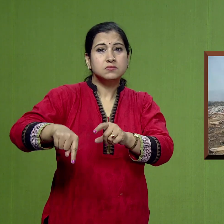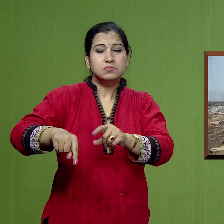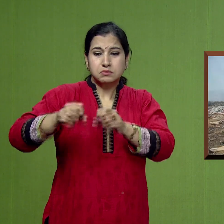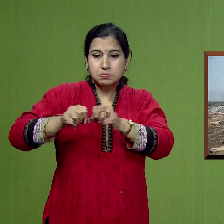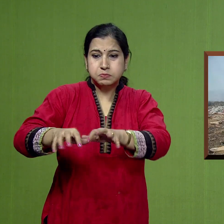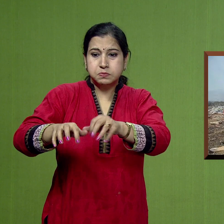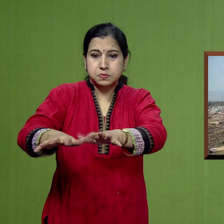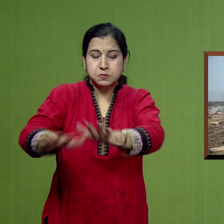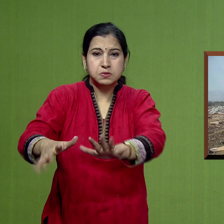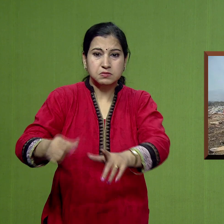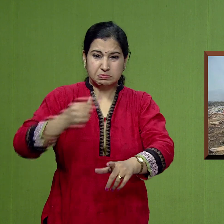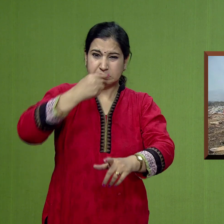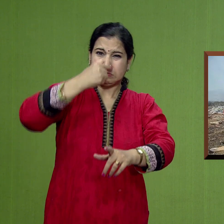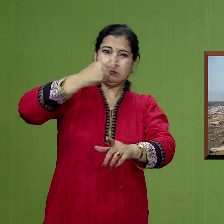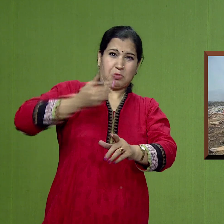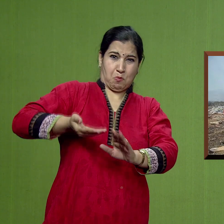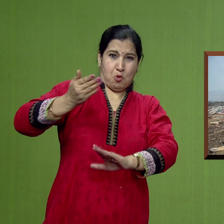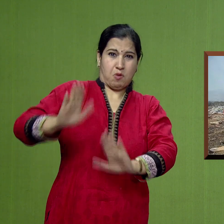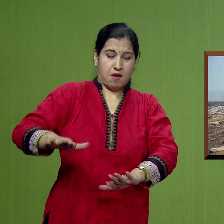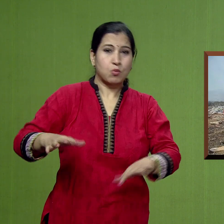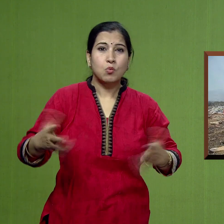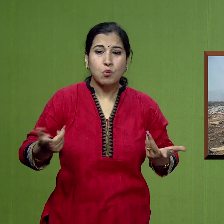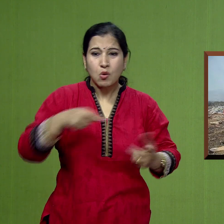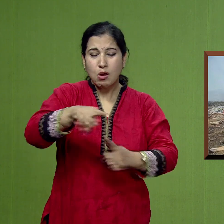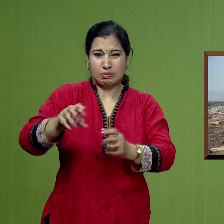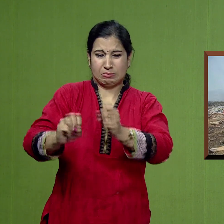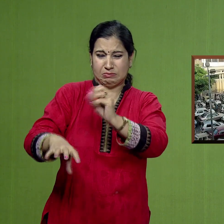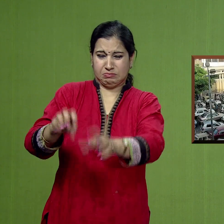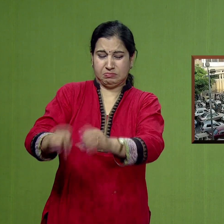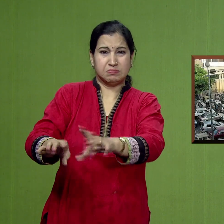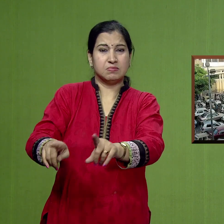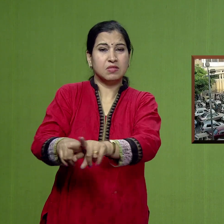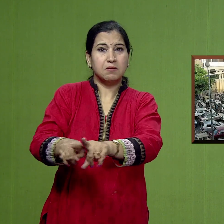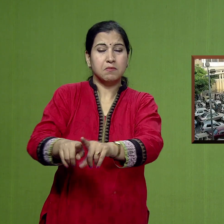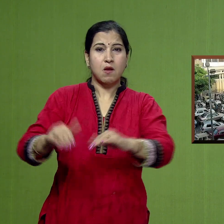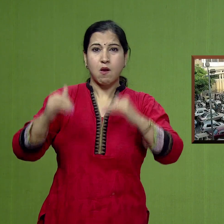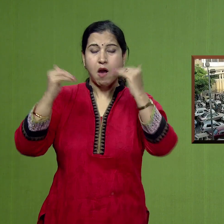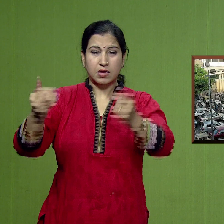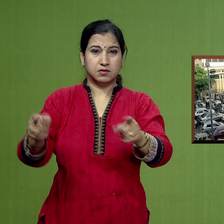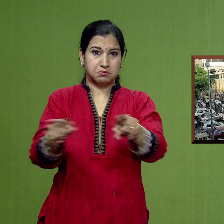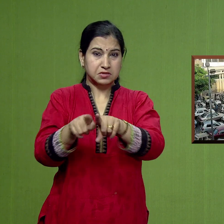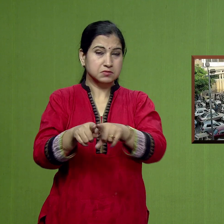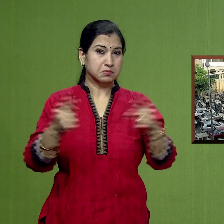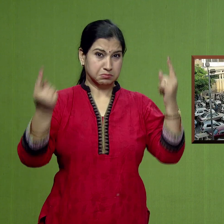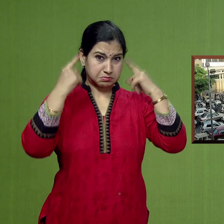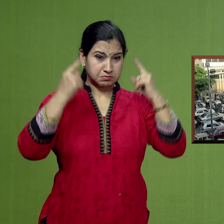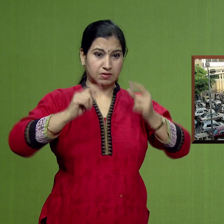foul smell due to its rotting and high level of noise from vehicles